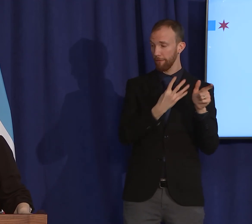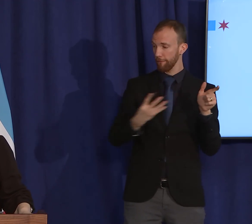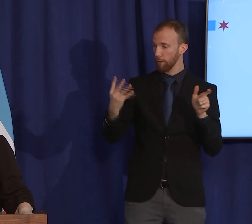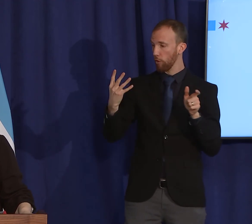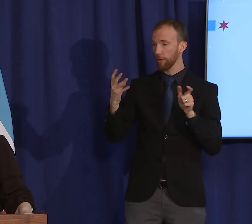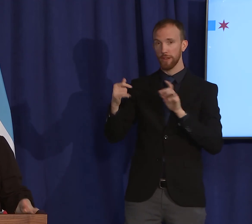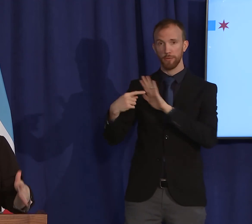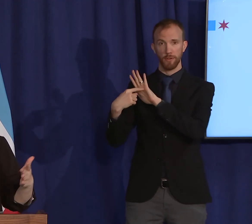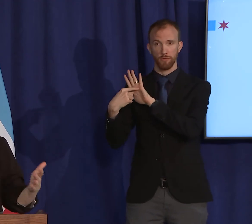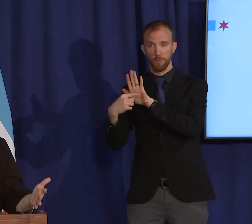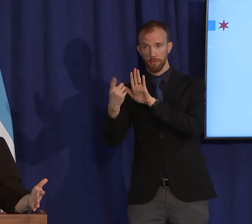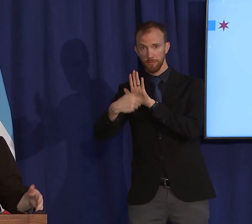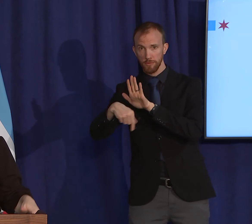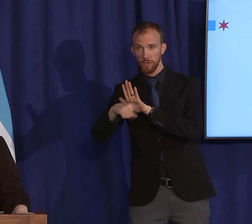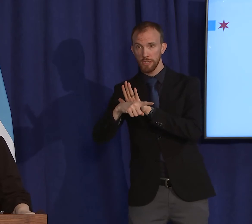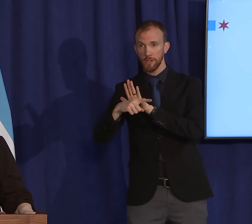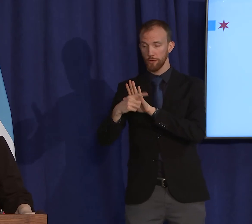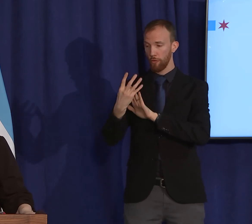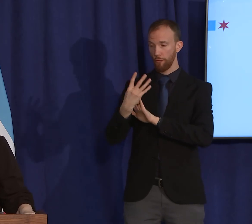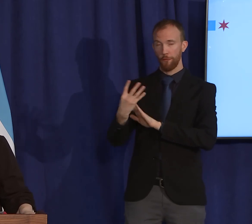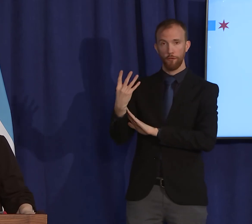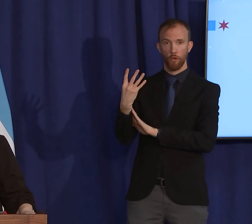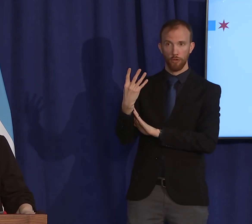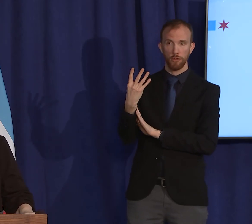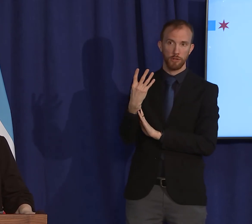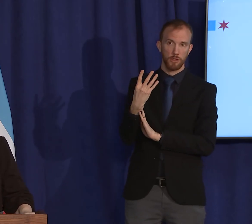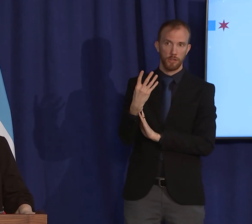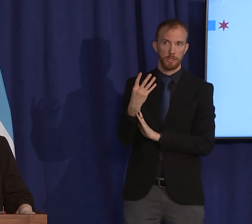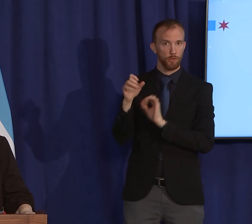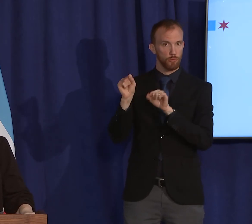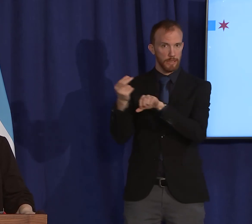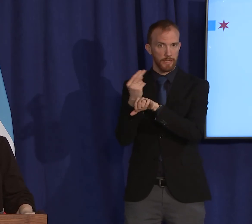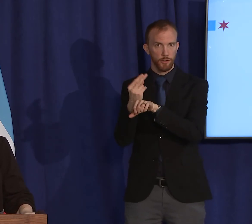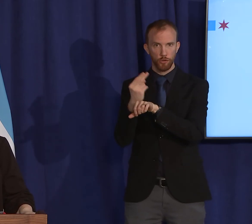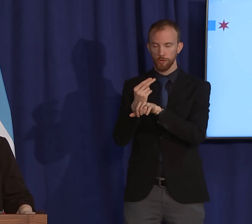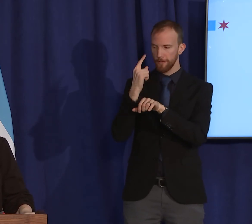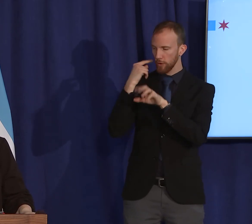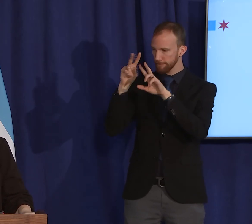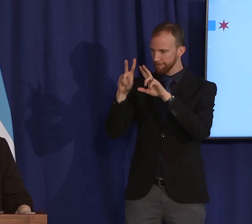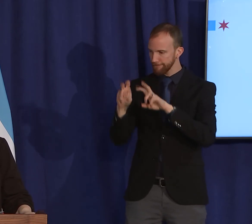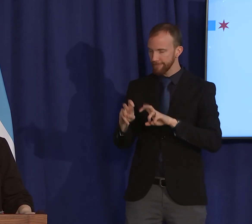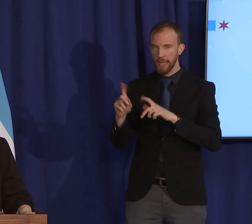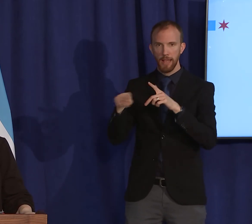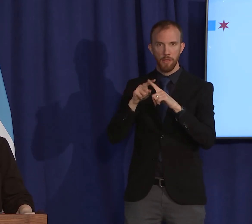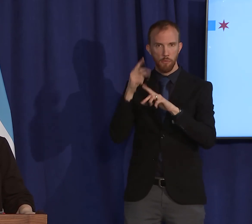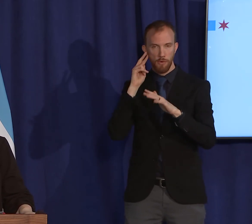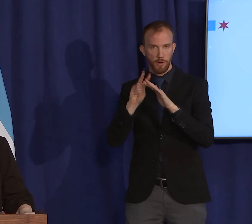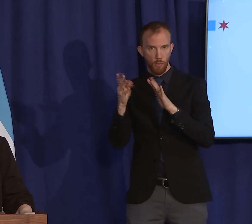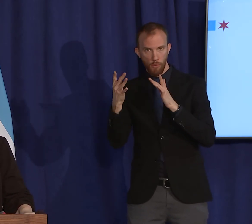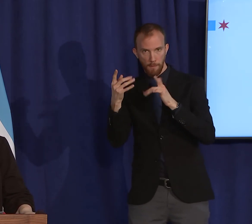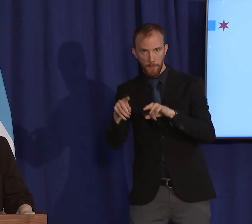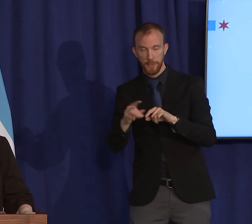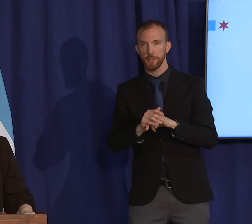that were shown to be particularly predictive. And so we have to take seriously